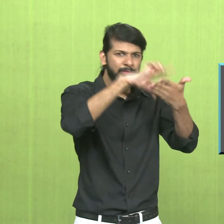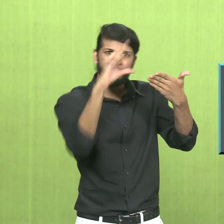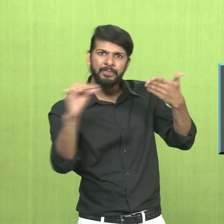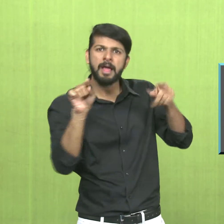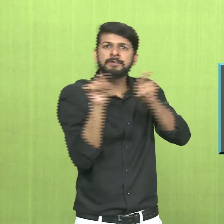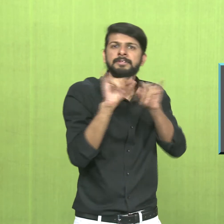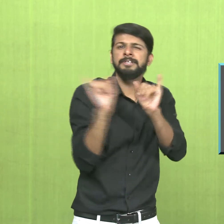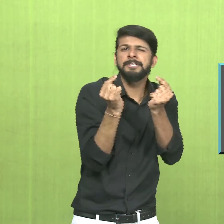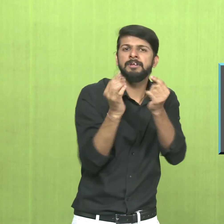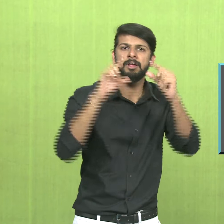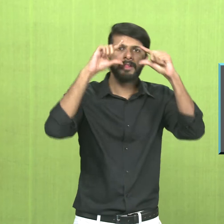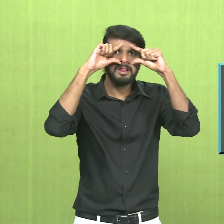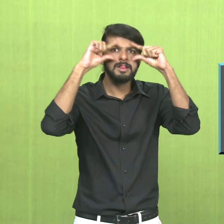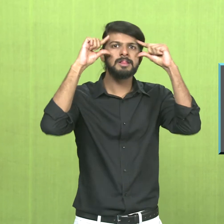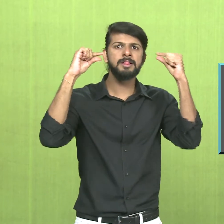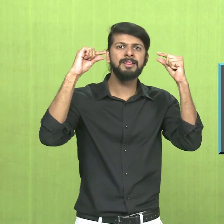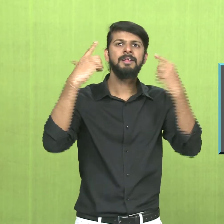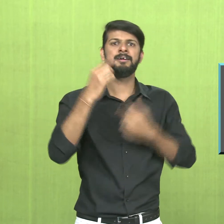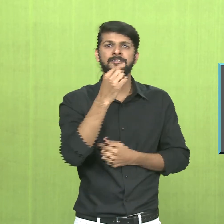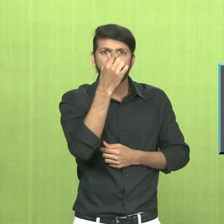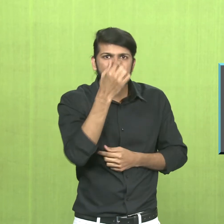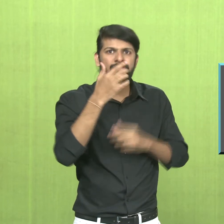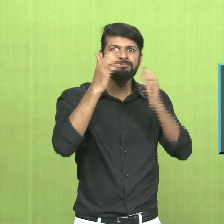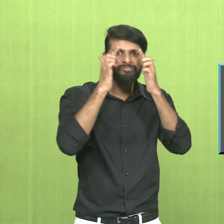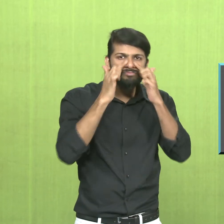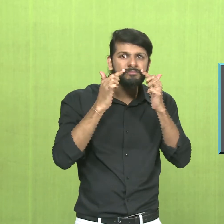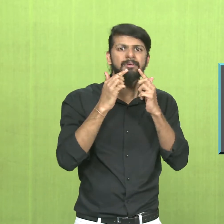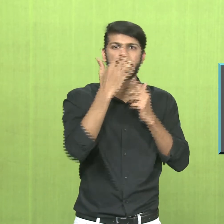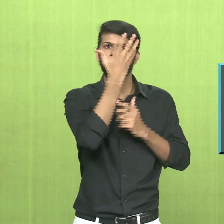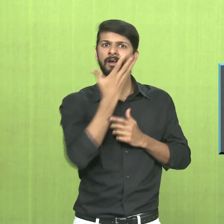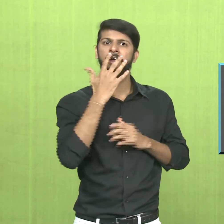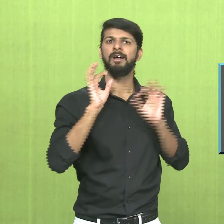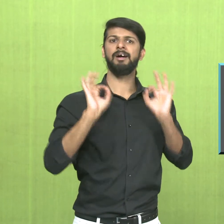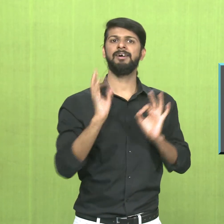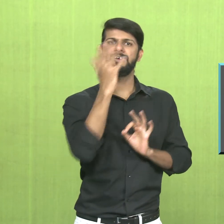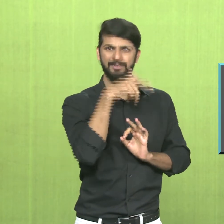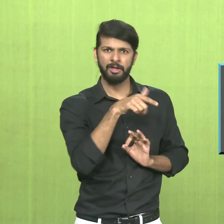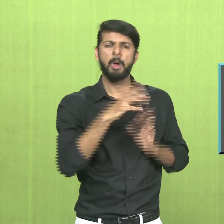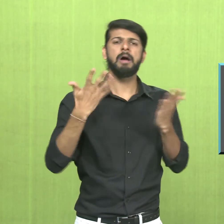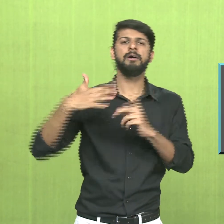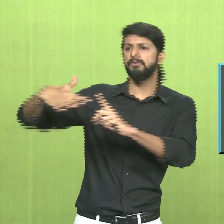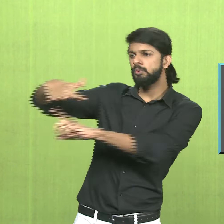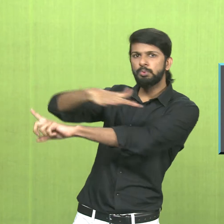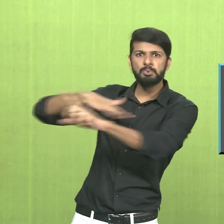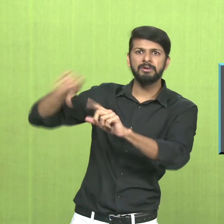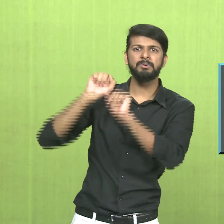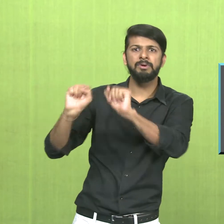tried to use the same shape of the leaves to make the face and the